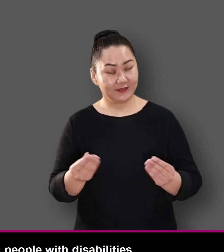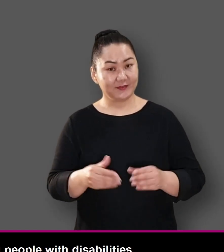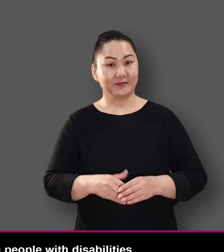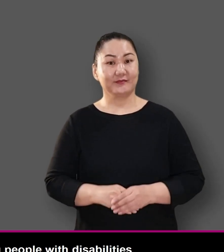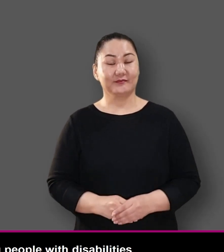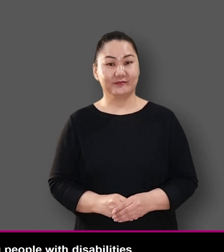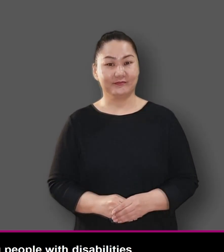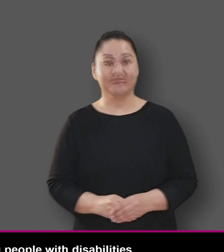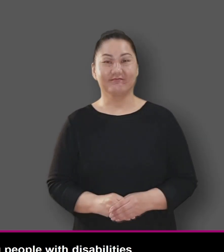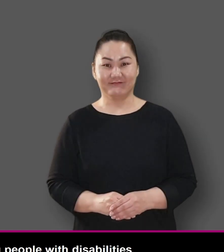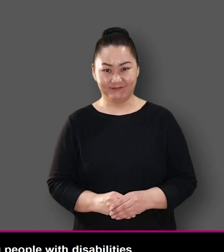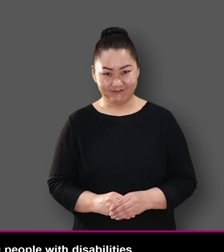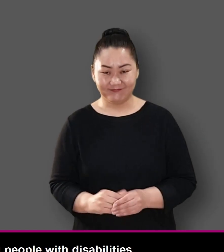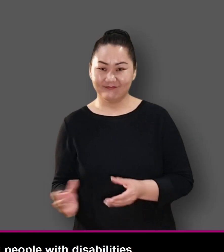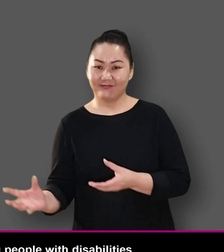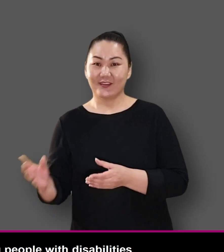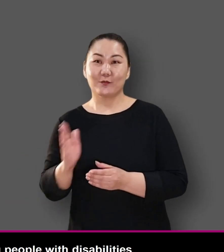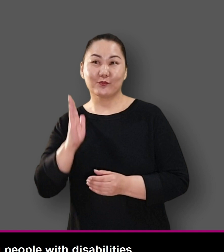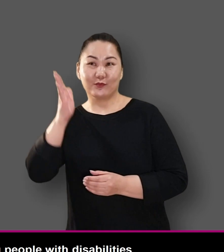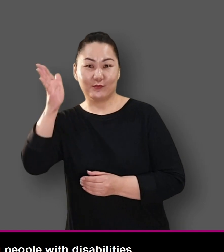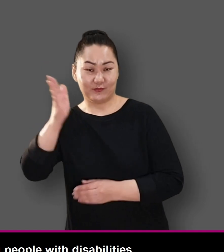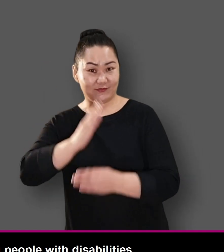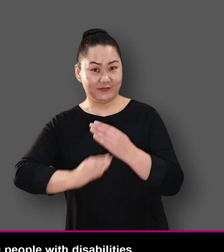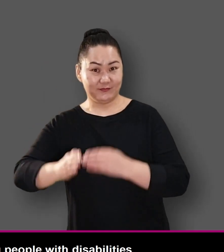including ensuring people with disabilities